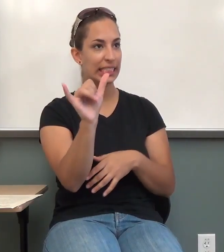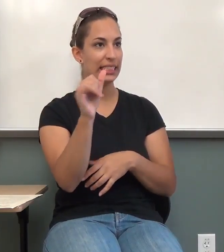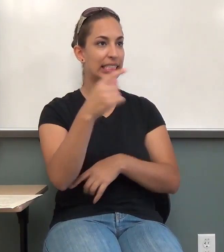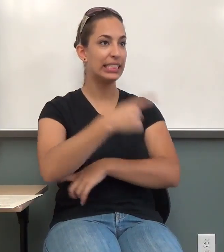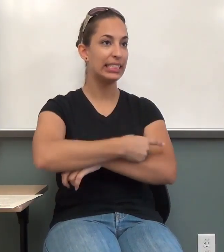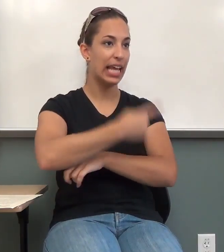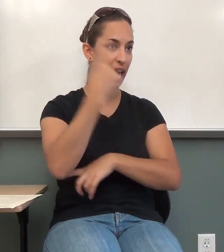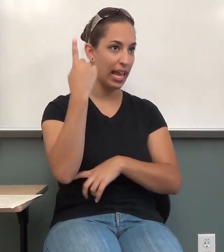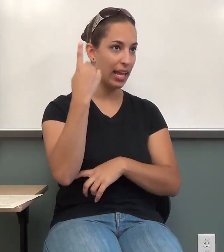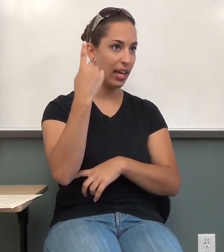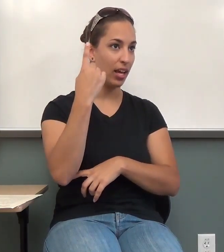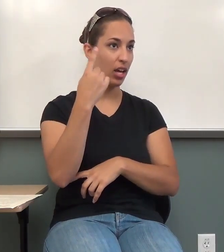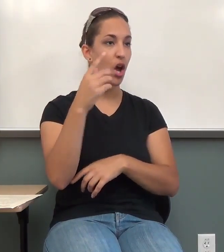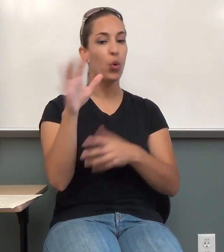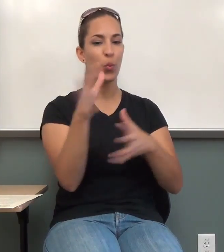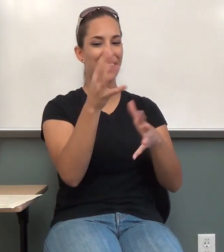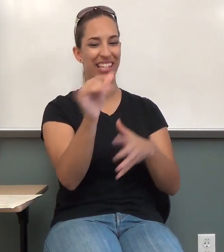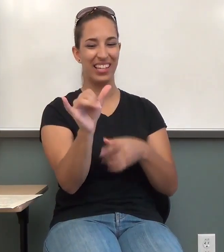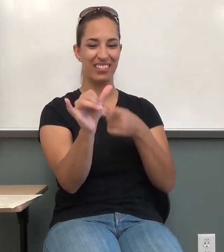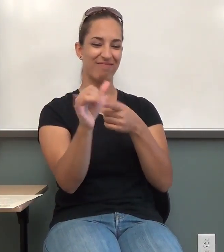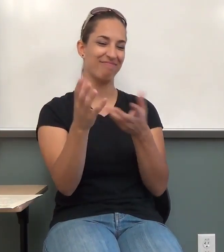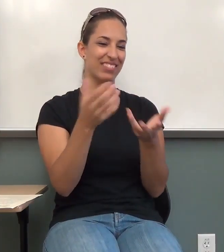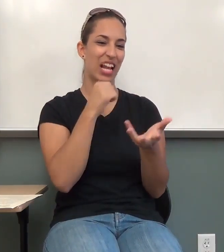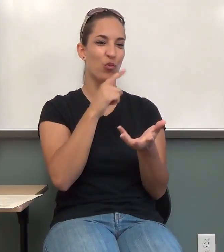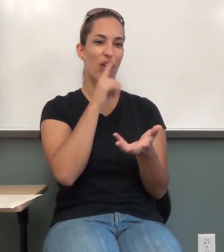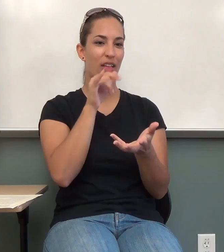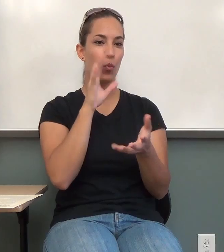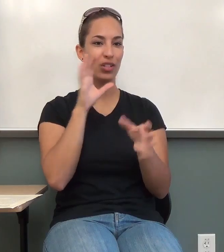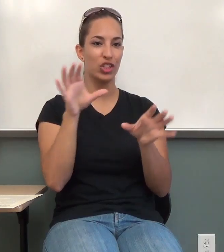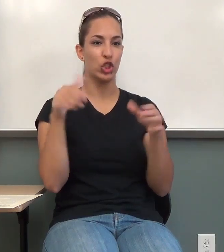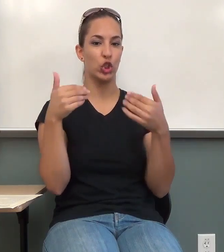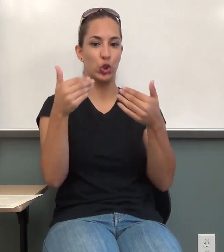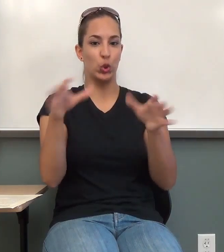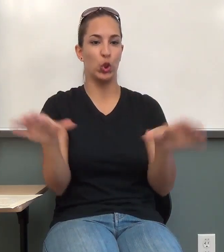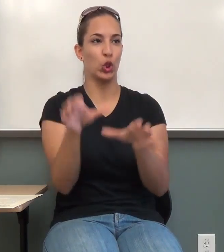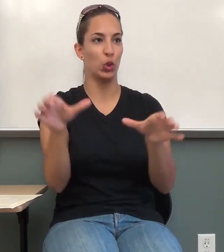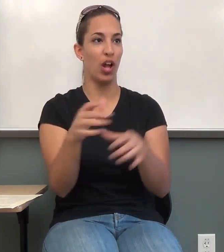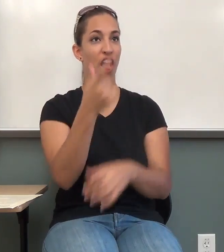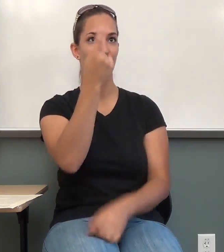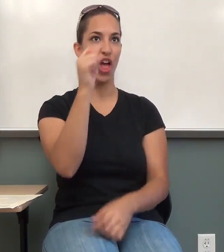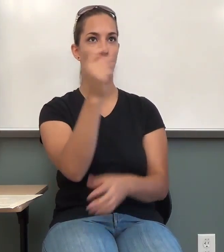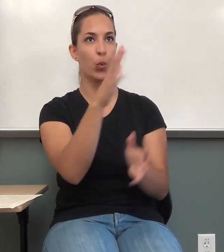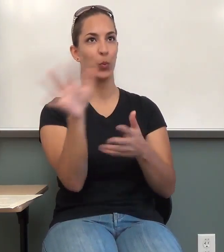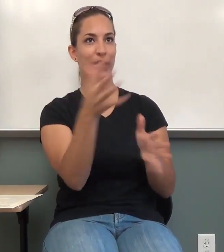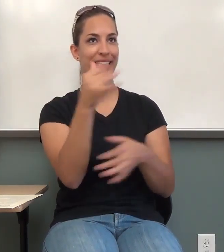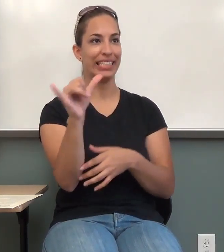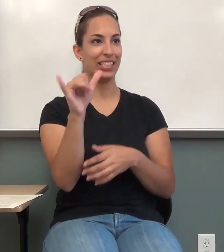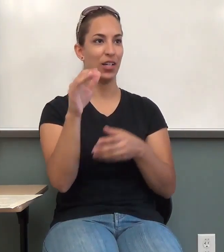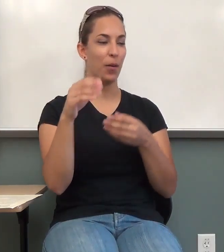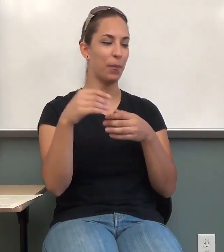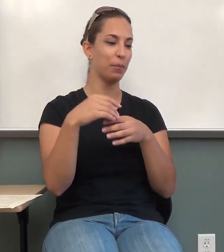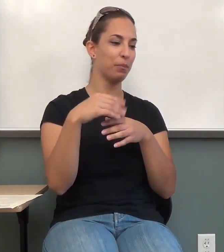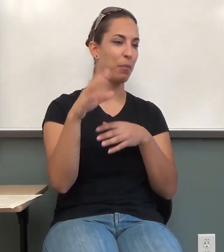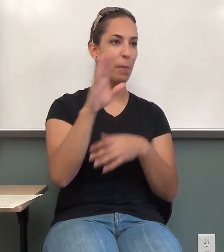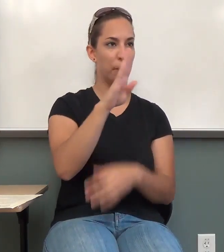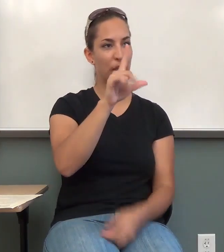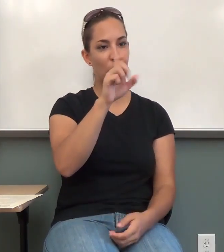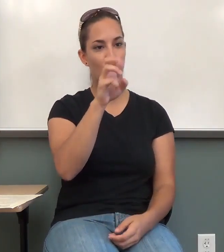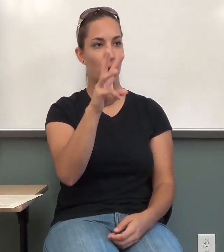day. The windy is not really going to do an action, right? The windy blew off my hat. That doesn't make sense. If you said a different word, what would it